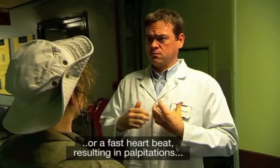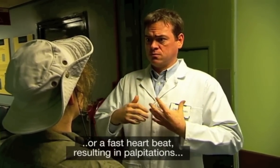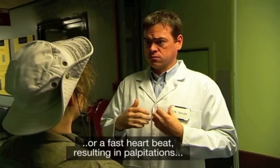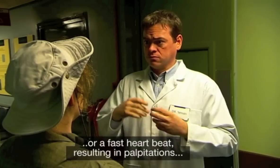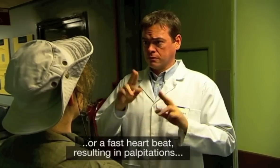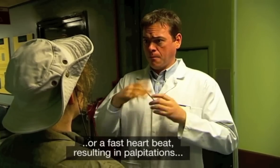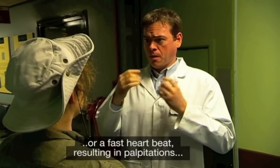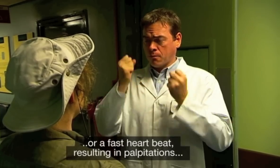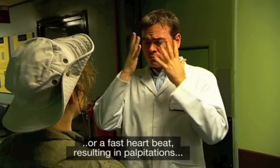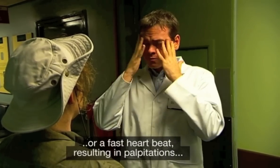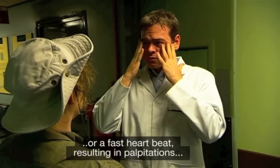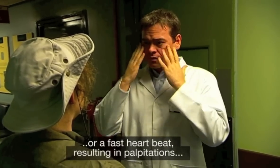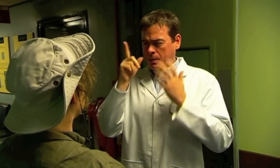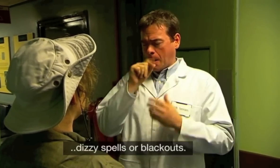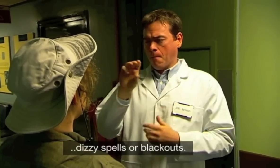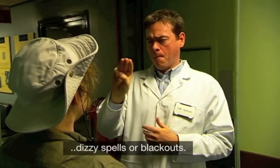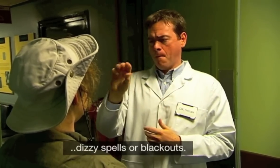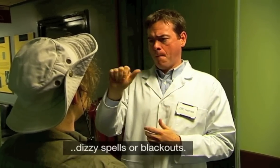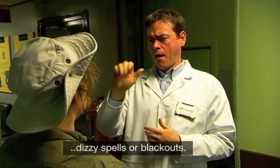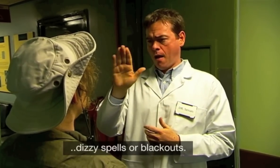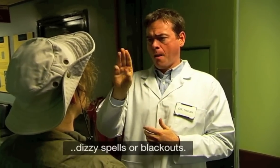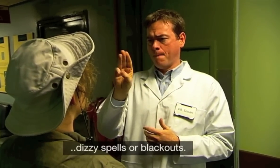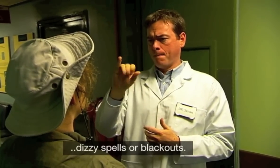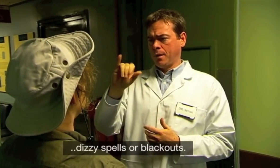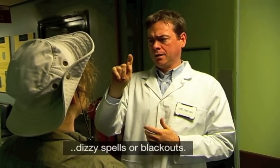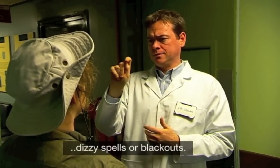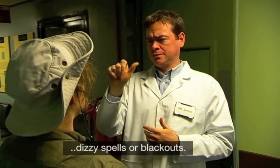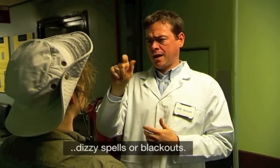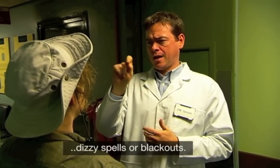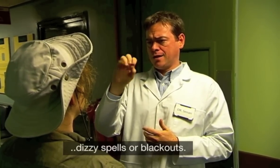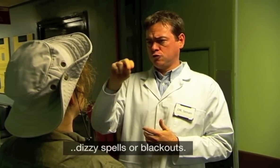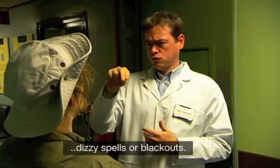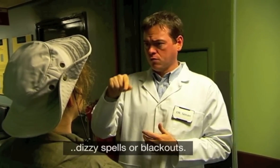palpitations, dizzy spells, or blackouts.